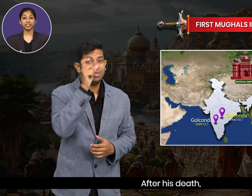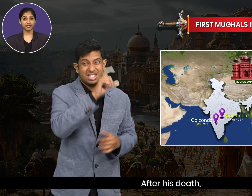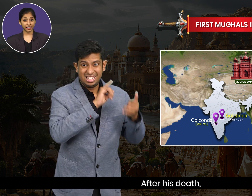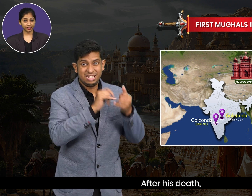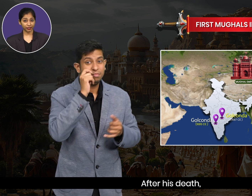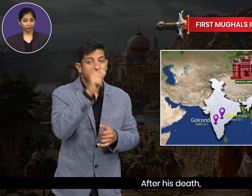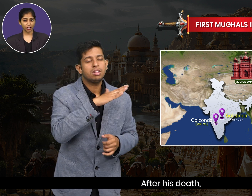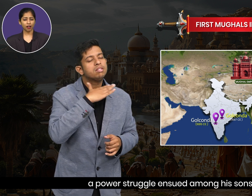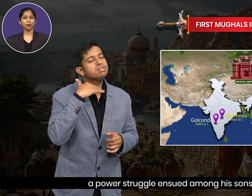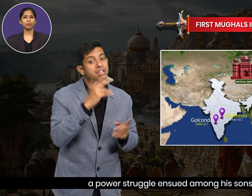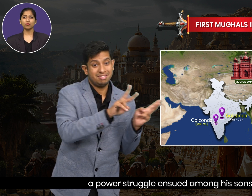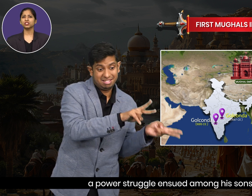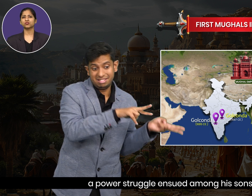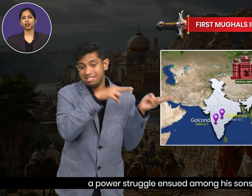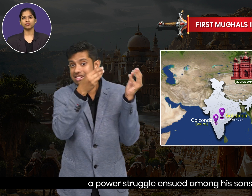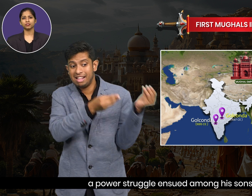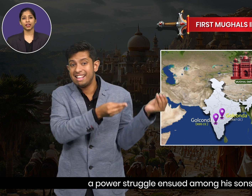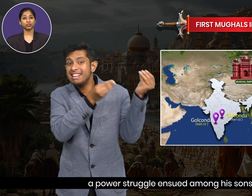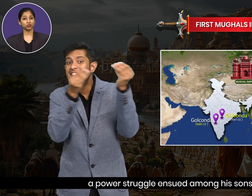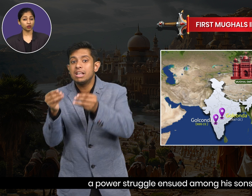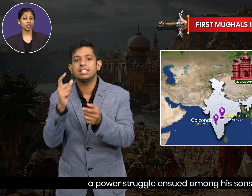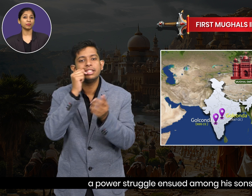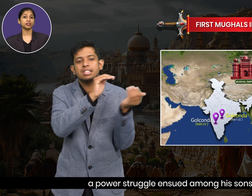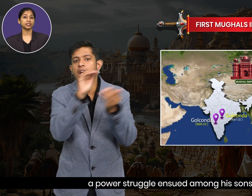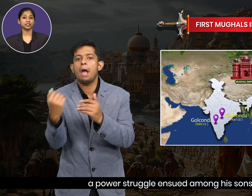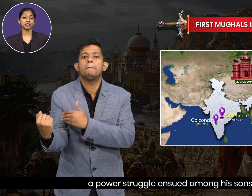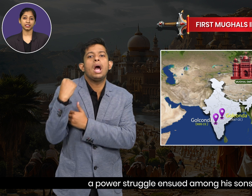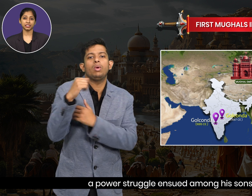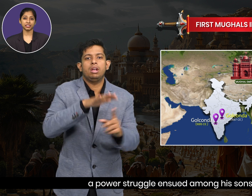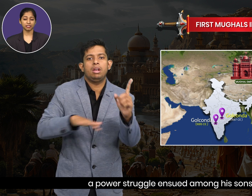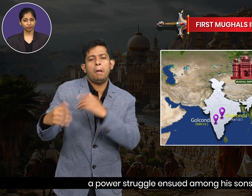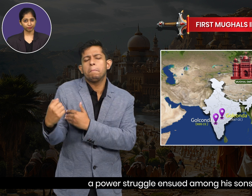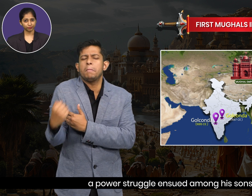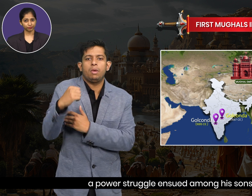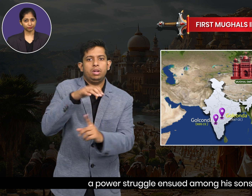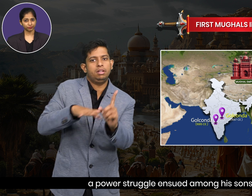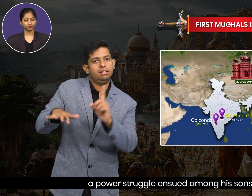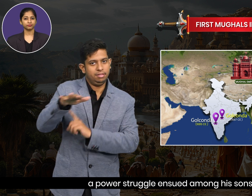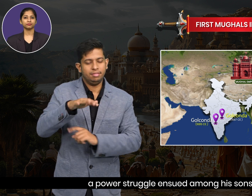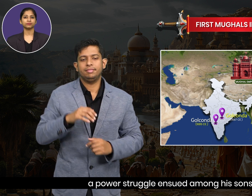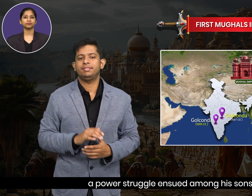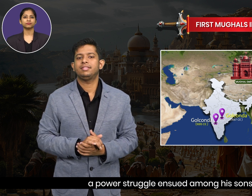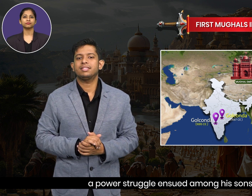After his death, a power struggle ensued among his sons.